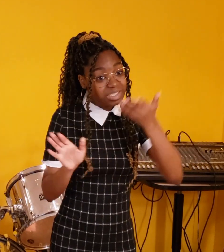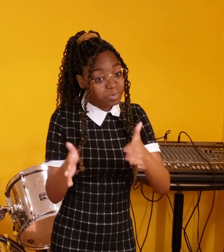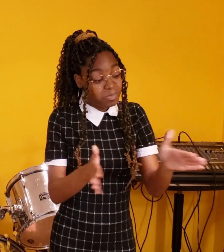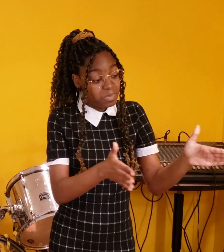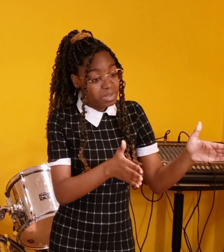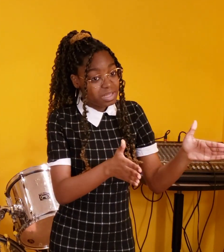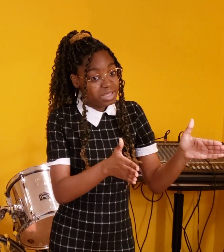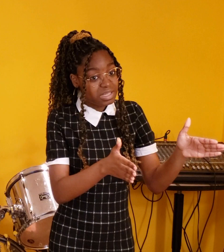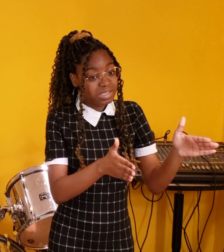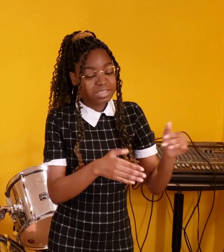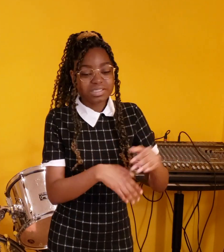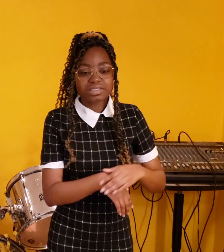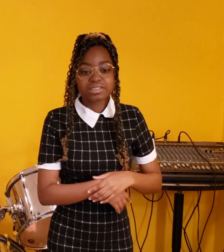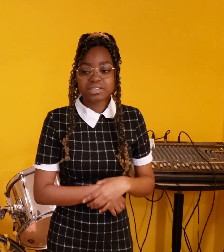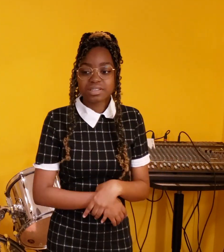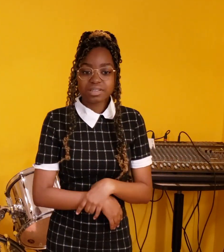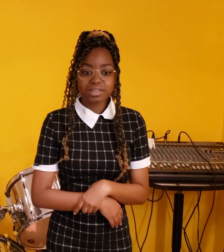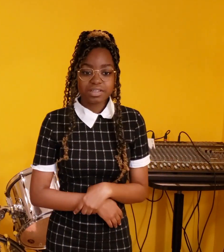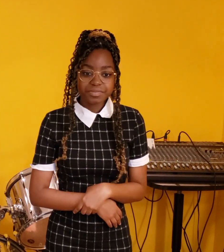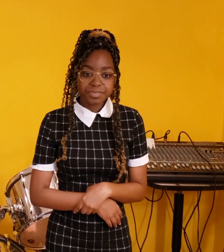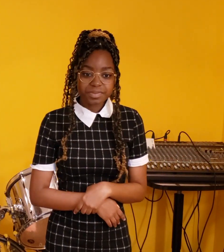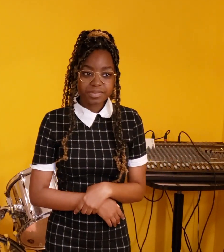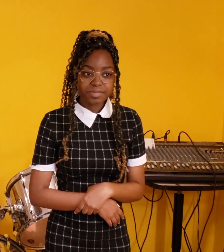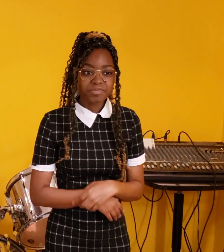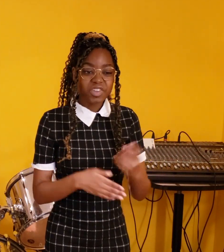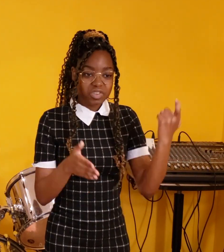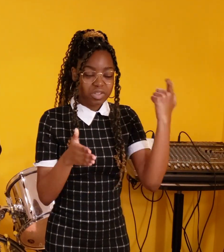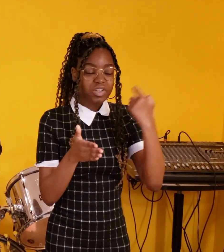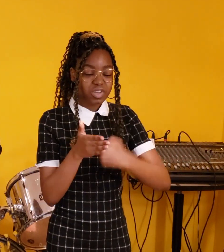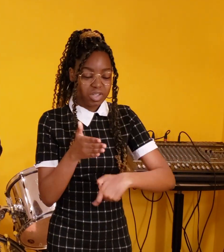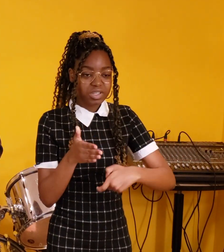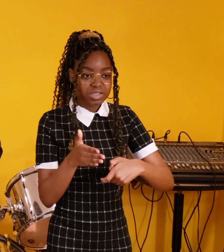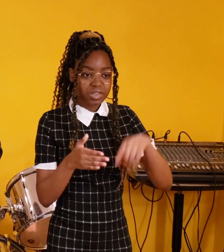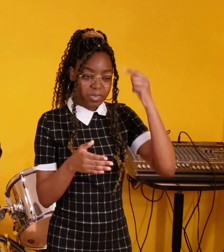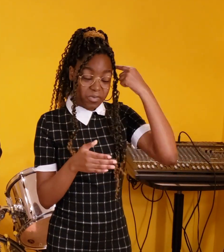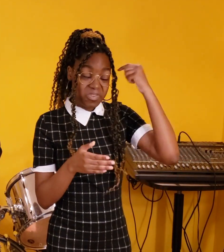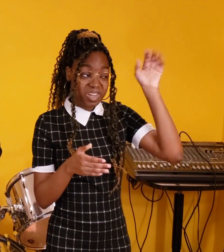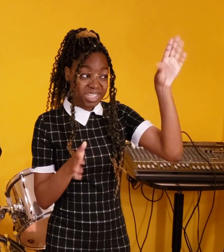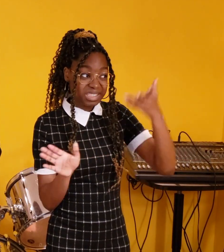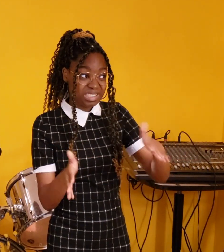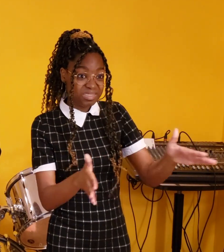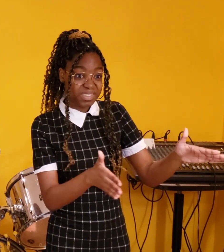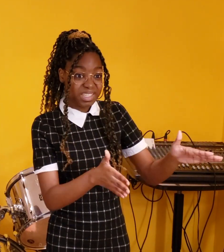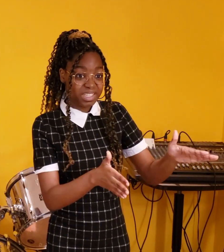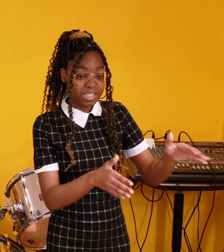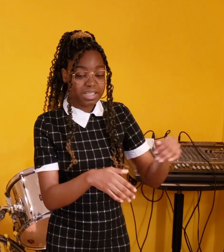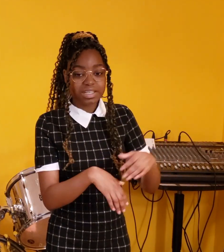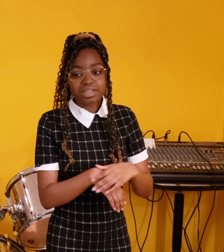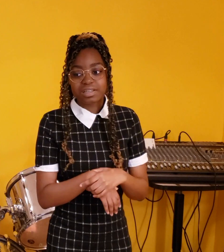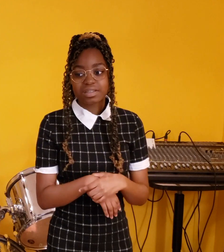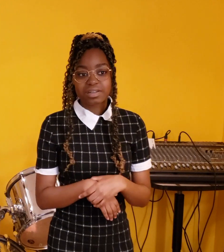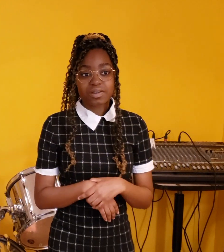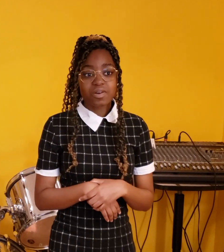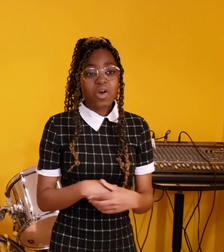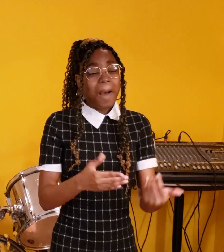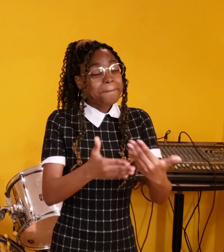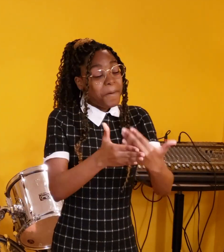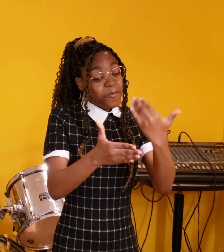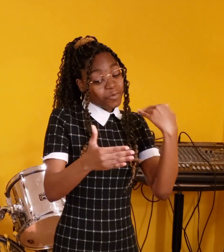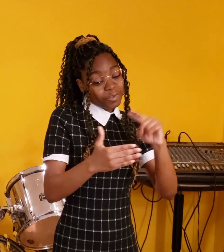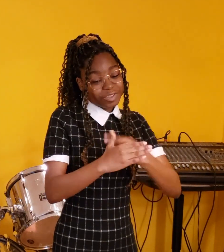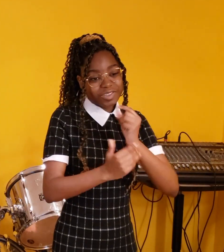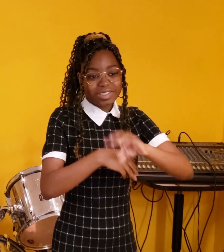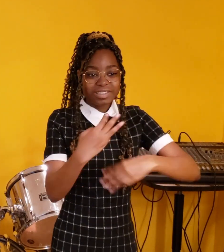foundation of the world. It talks about the cost, what will be involved way before the foundation of the